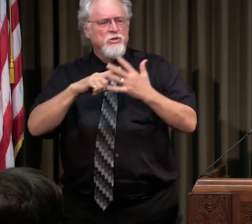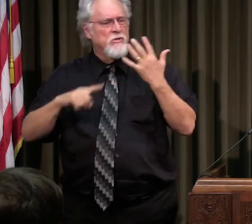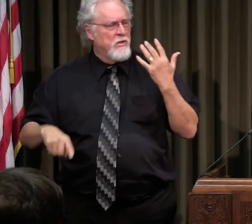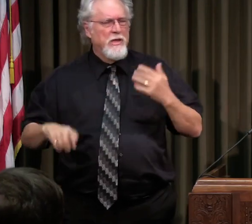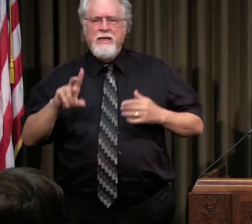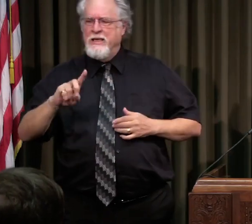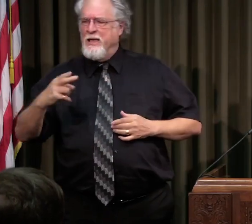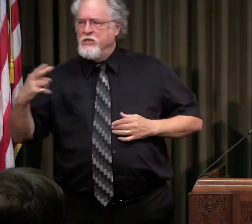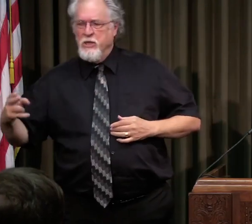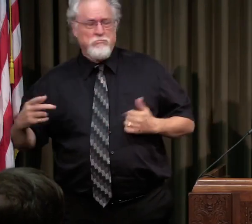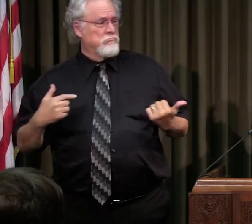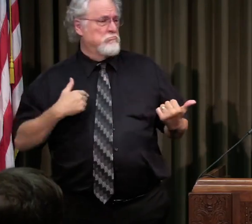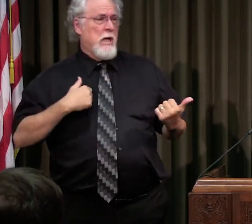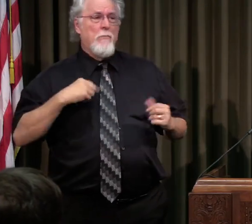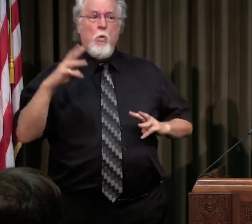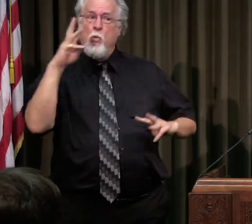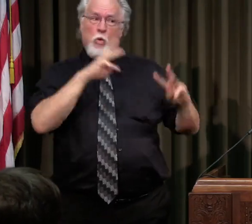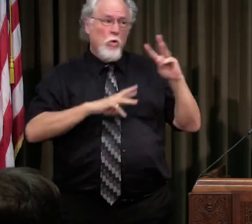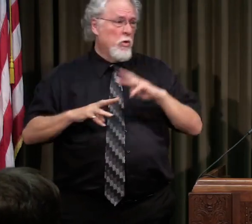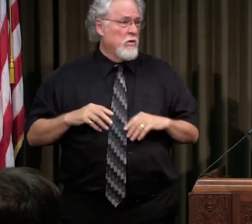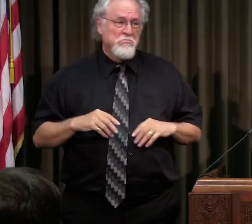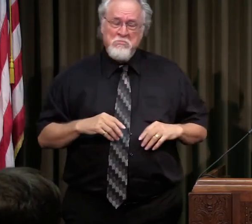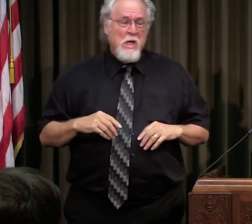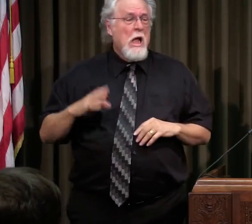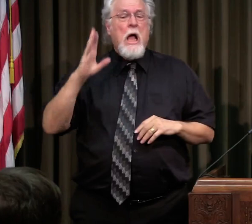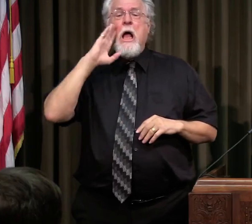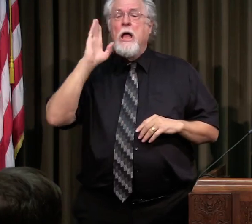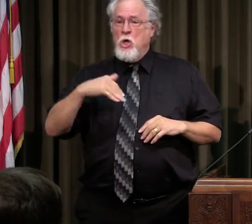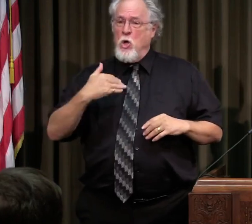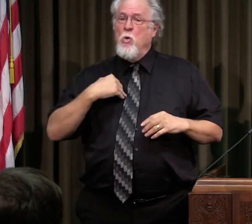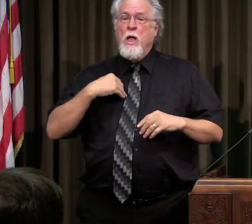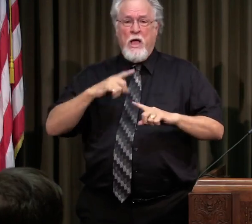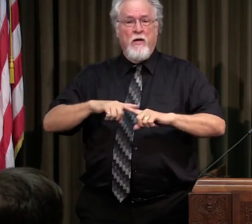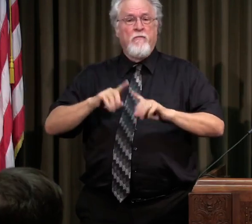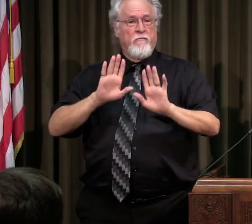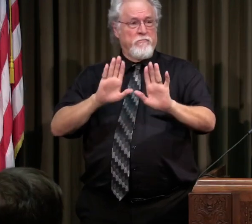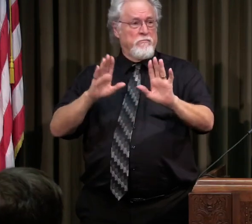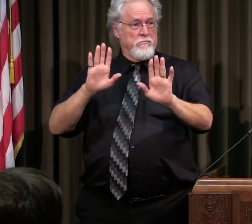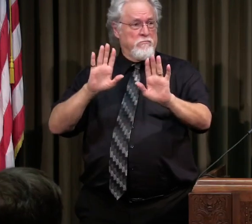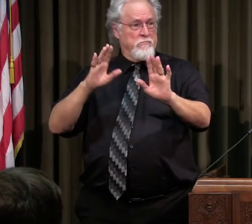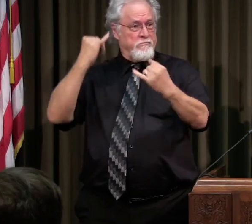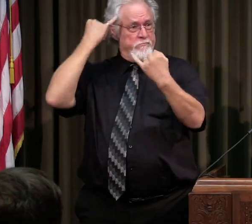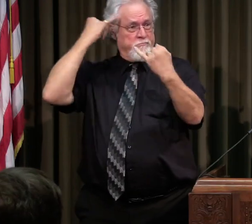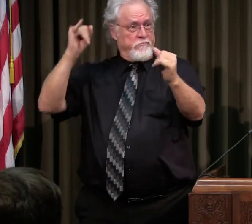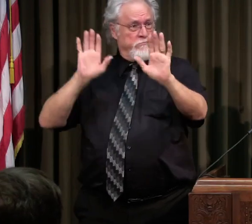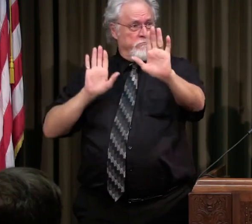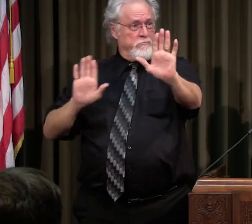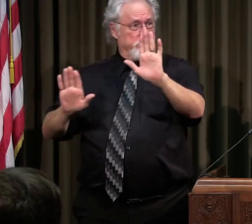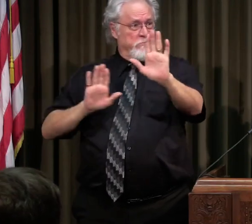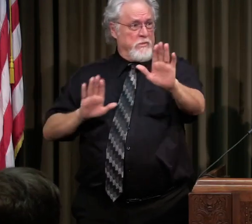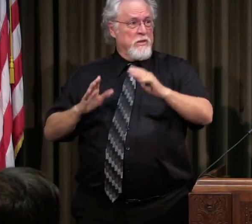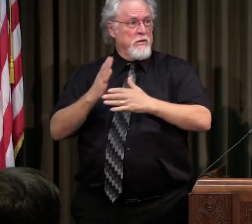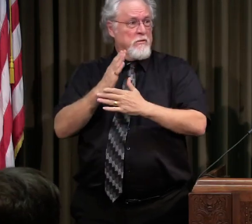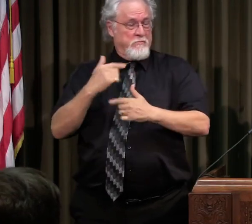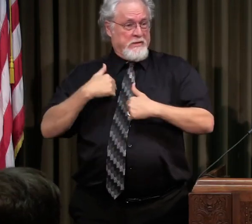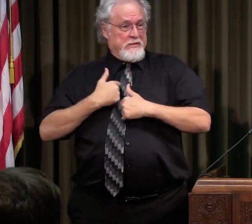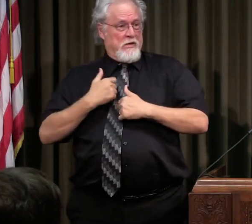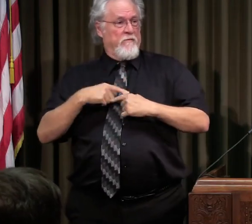Well, I'm not worried about them. I know that there's a difference of opinion between myself and some members of the